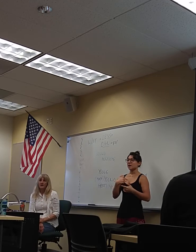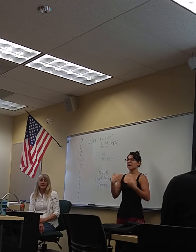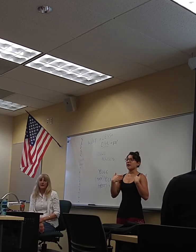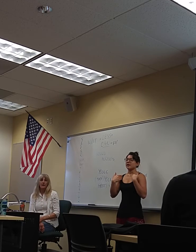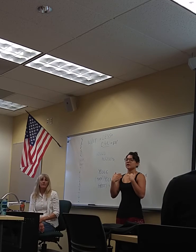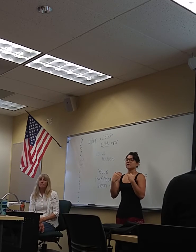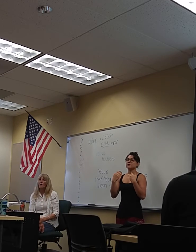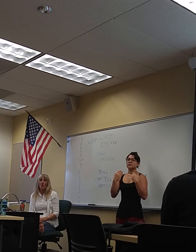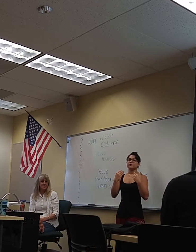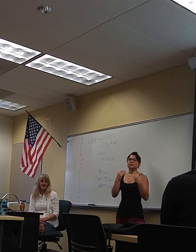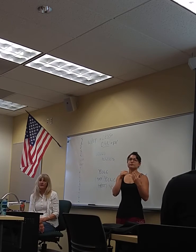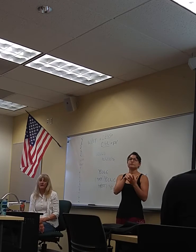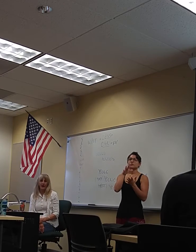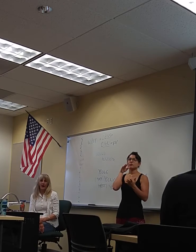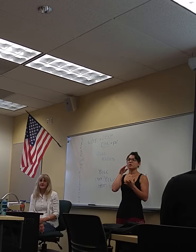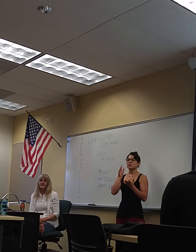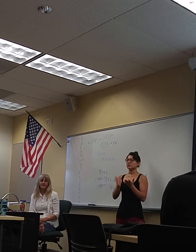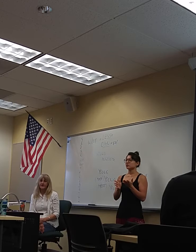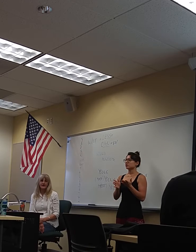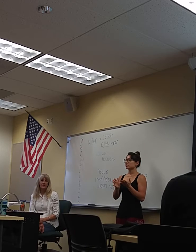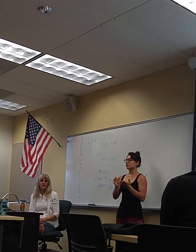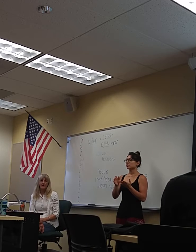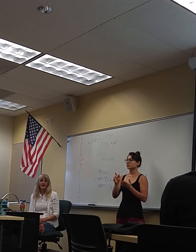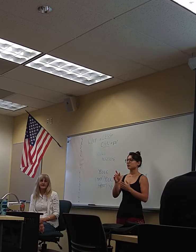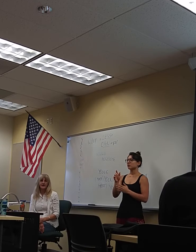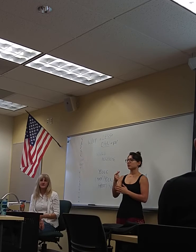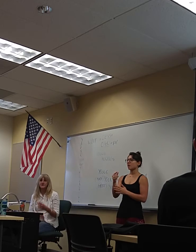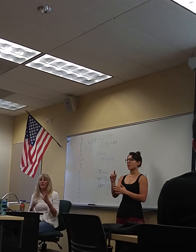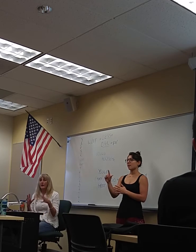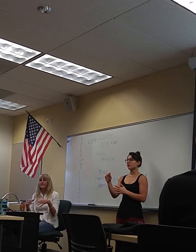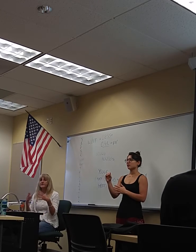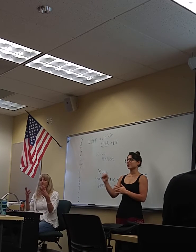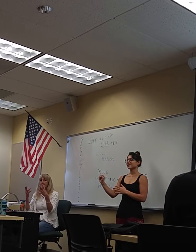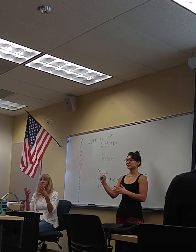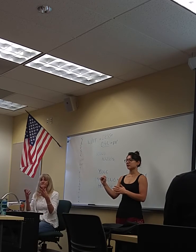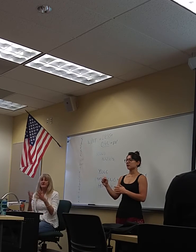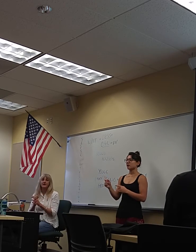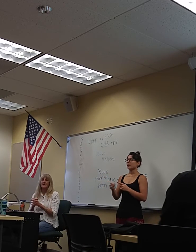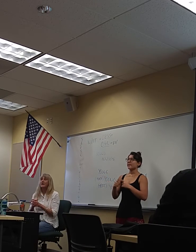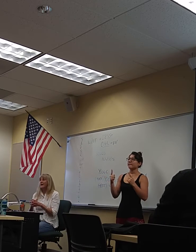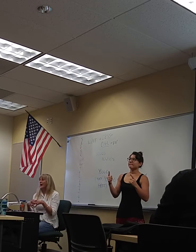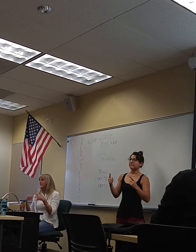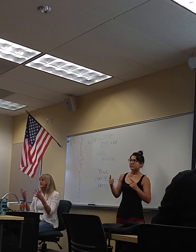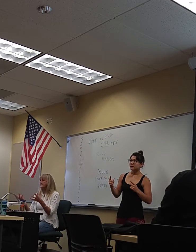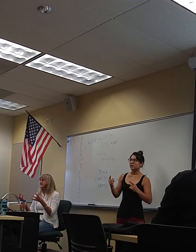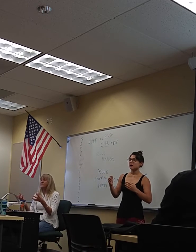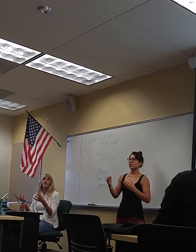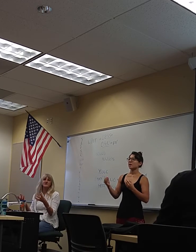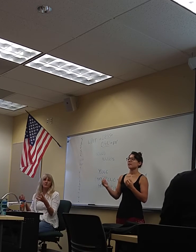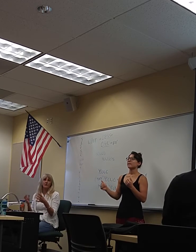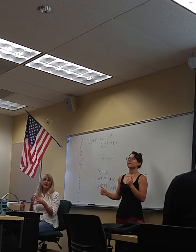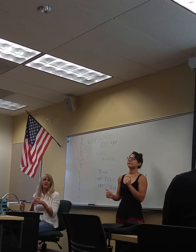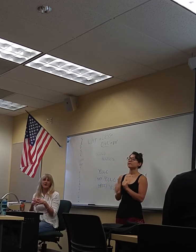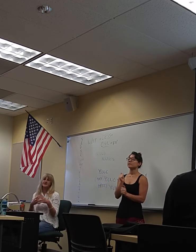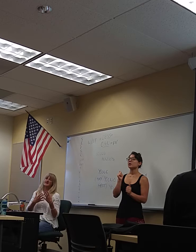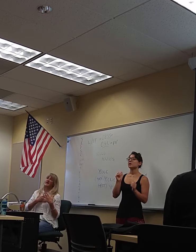like most of the class fixing their glossing. We And so appreciate oftentimes- that. Yeah. Oftentimes students would write glosses that